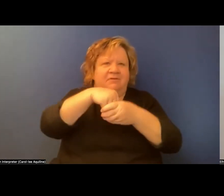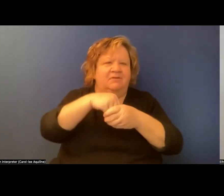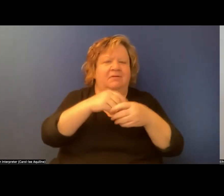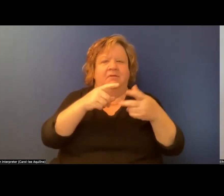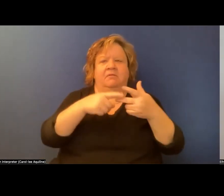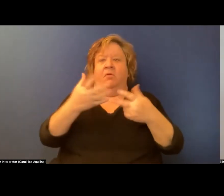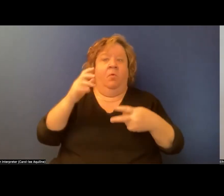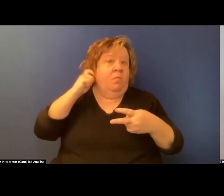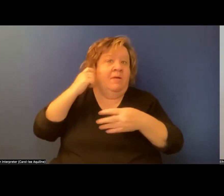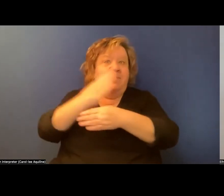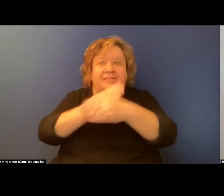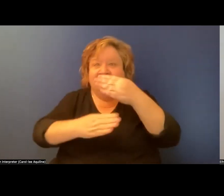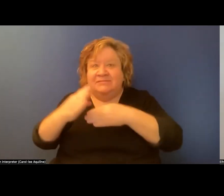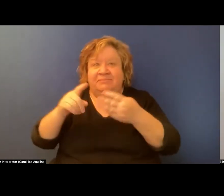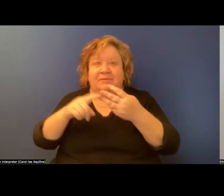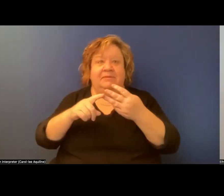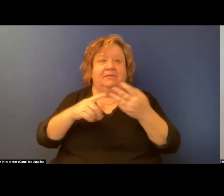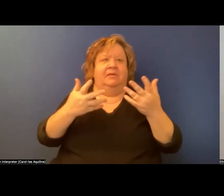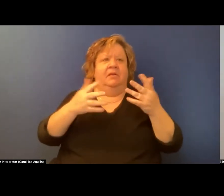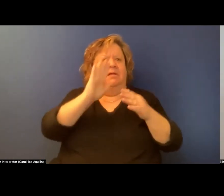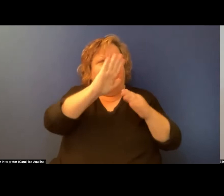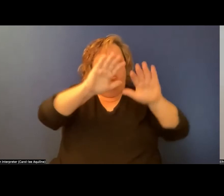and mechanisms on climate action.